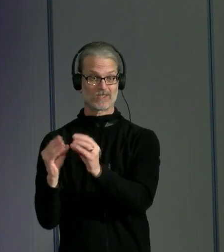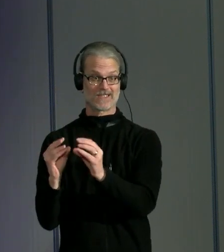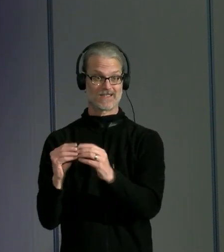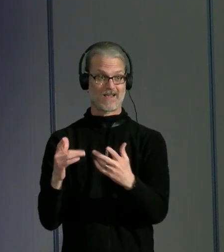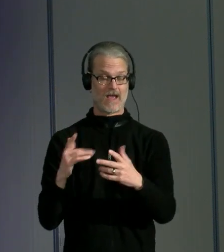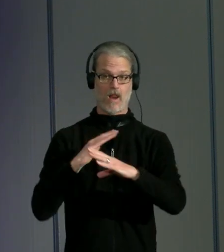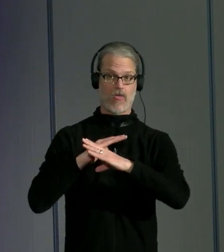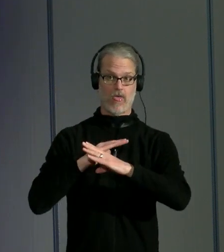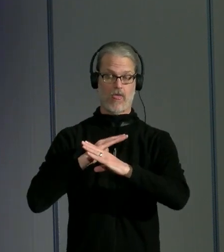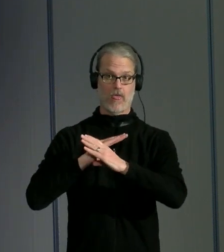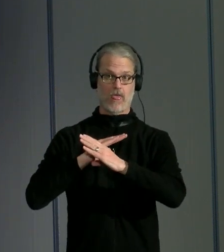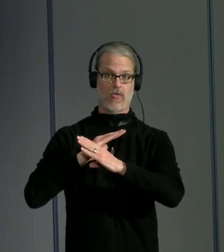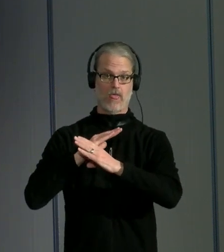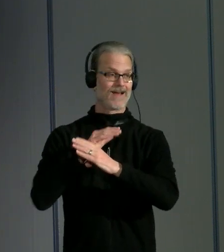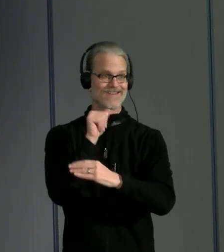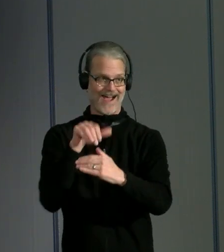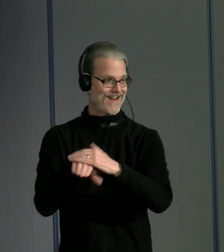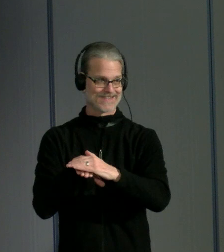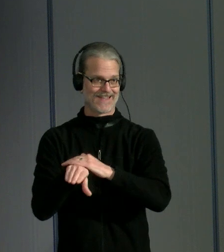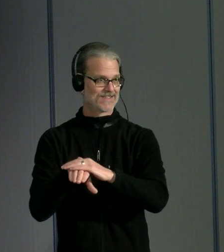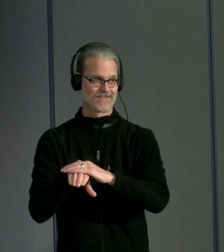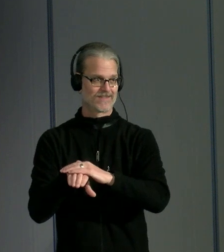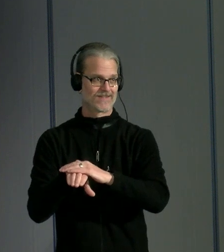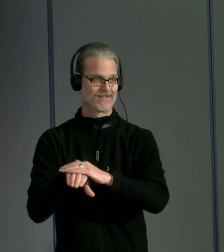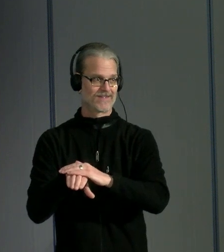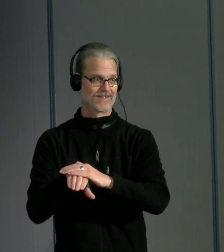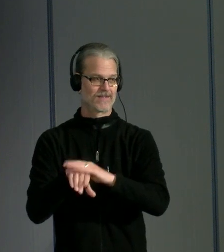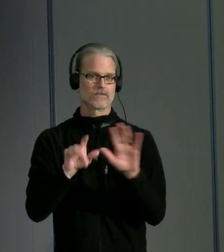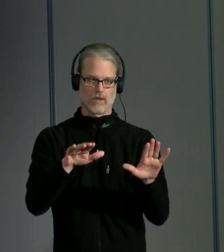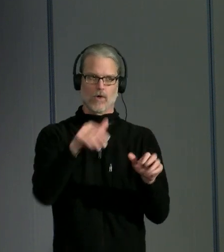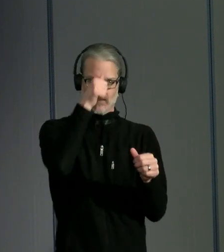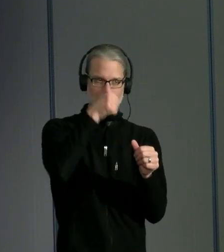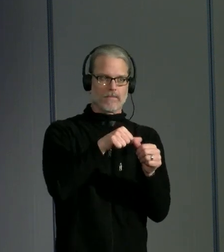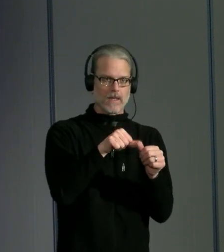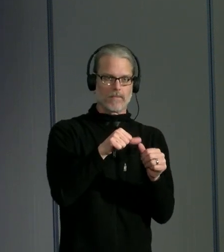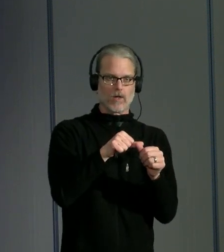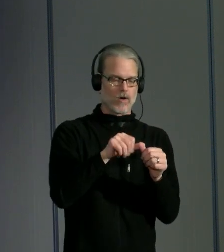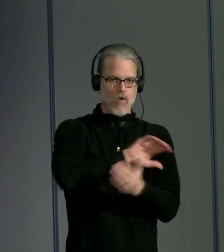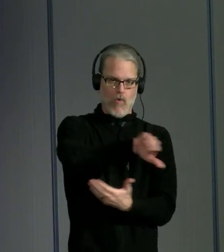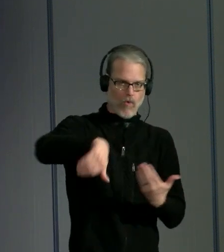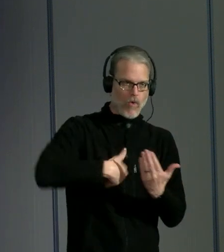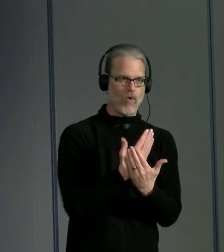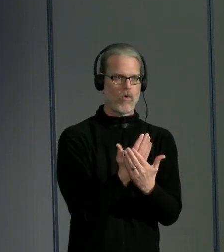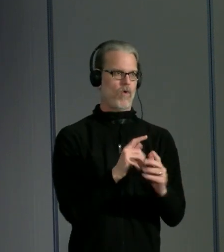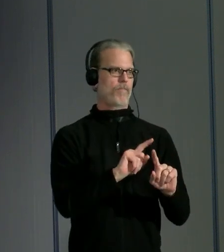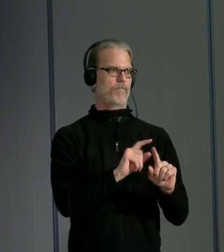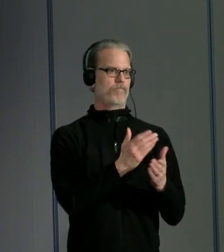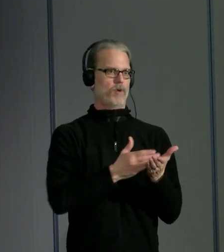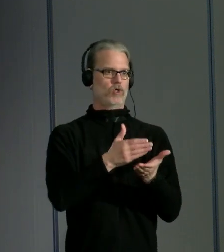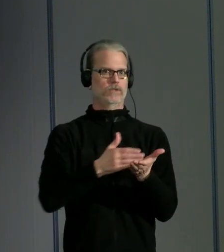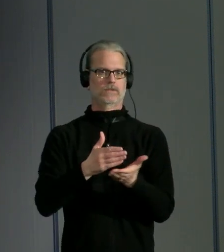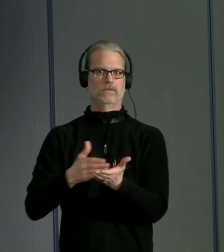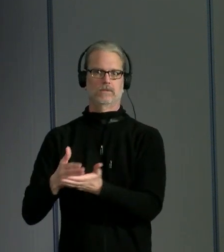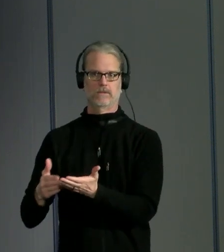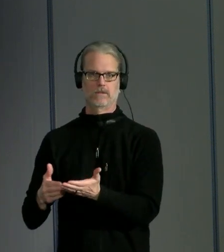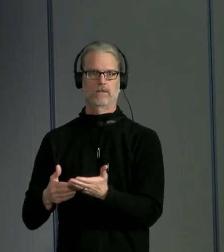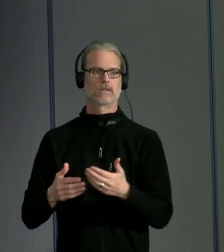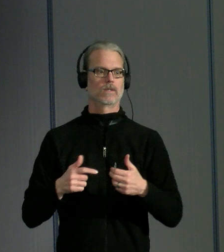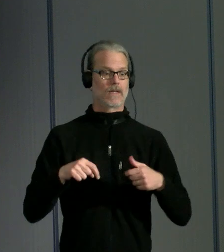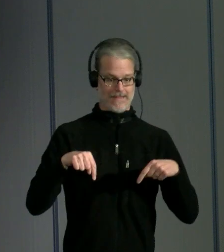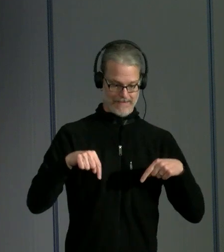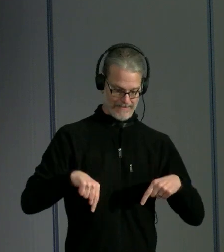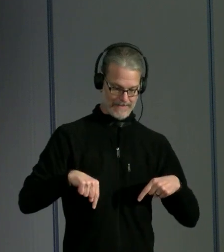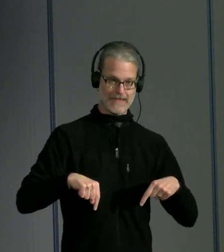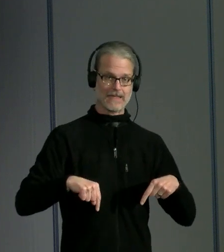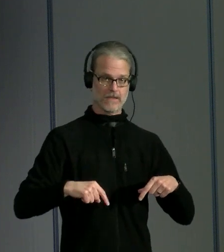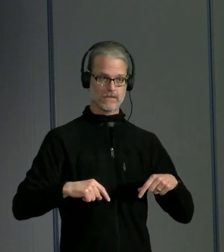inaccessible. So be mindful of every aspect of the presentation training room. So not only this